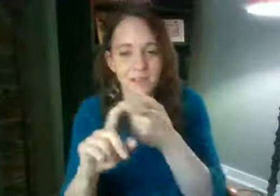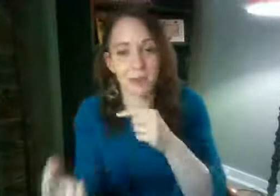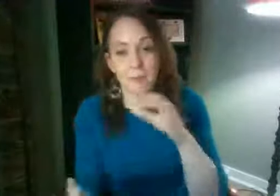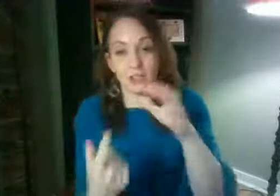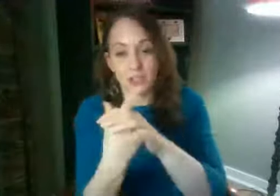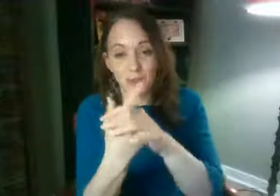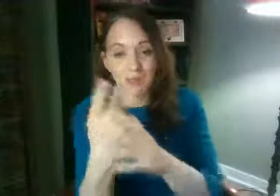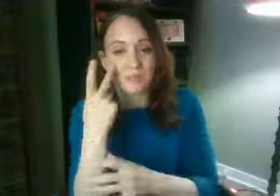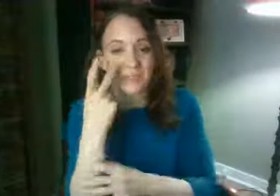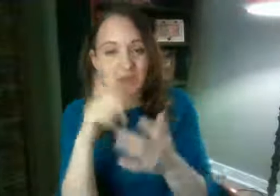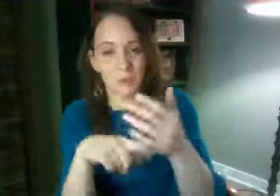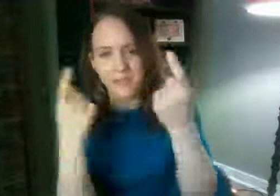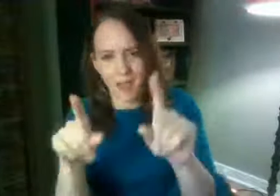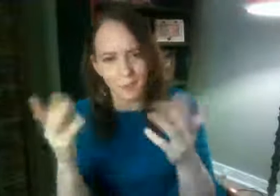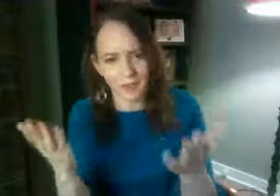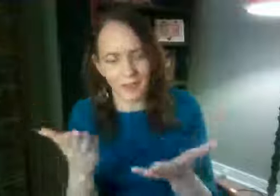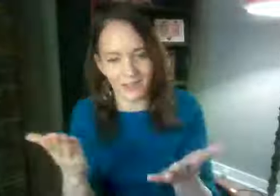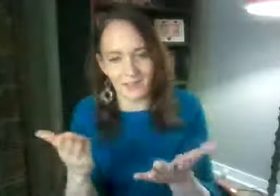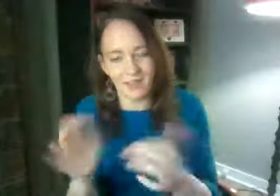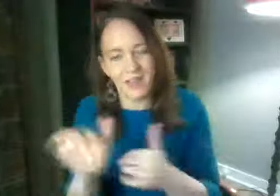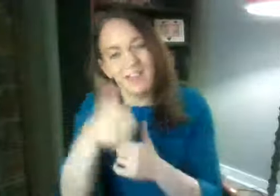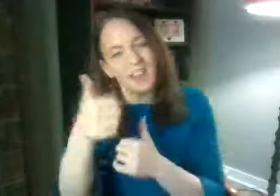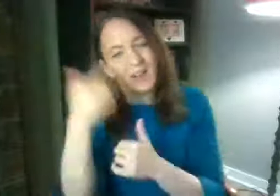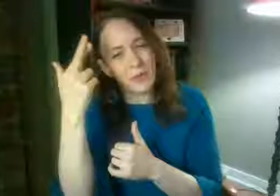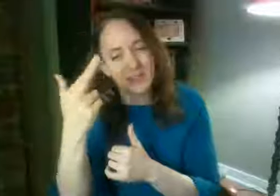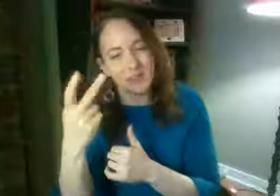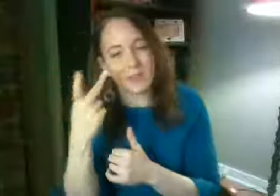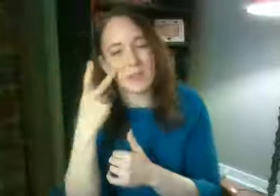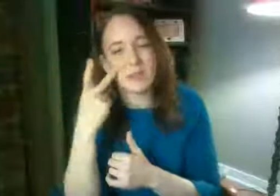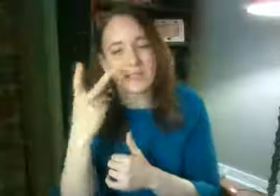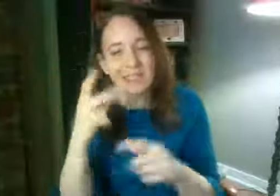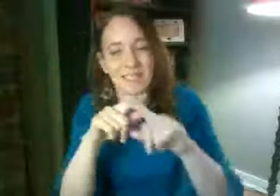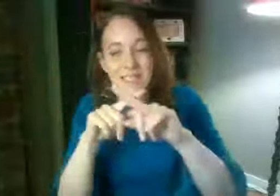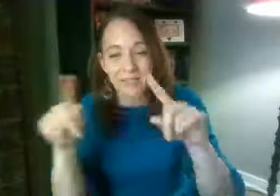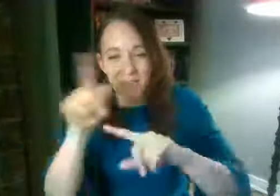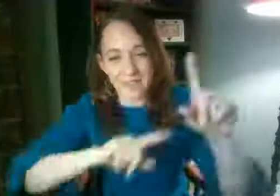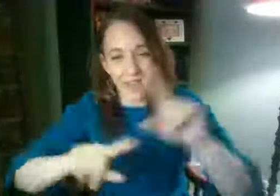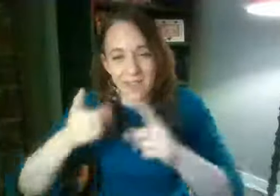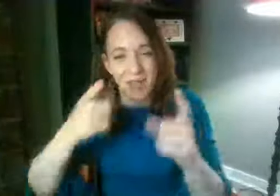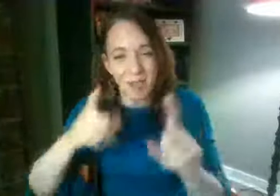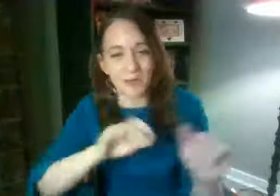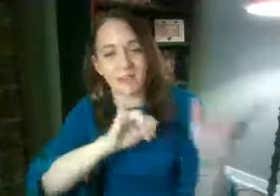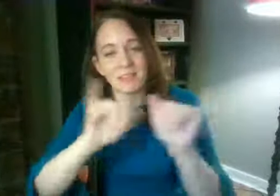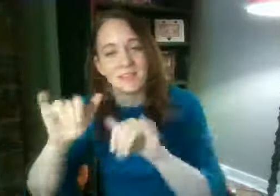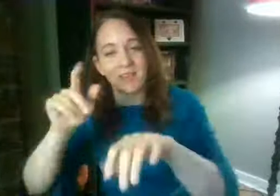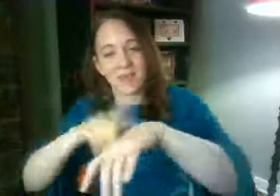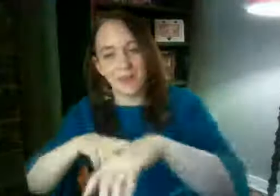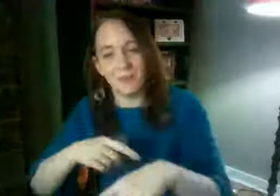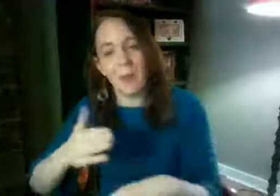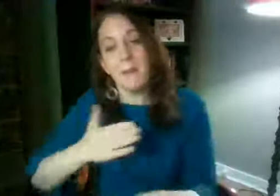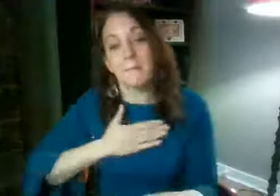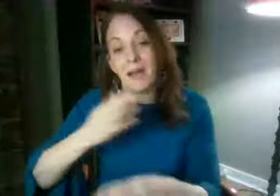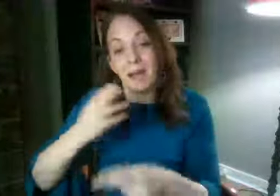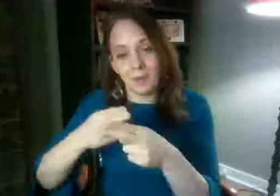friends might be showing up to see what's happening here. The other reason is that you can see different signs happening at the same time. My